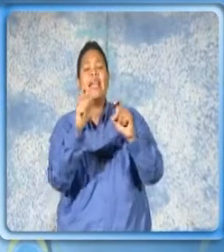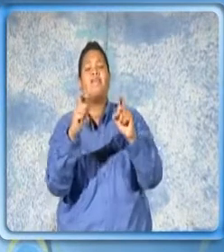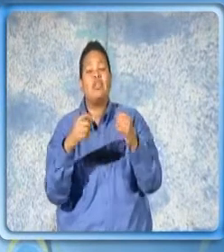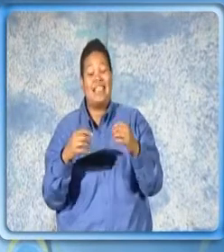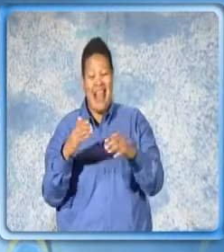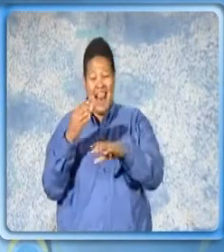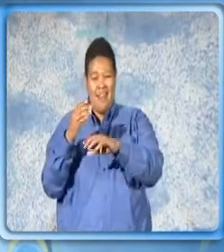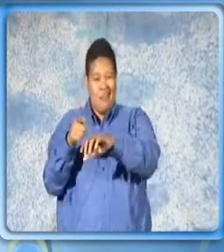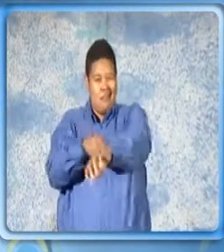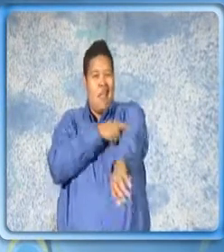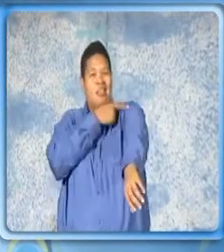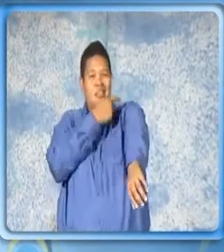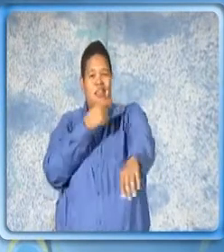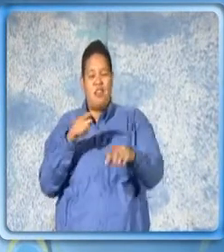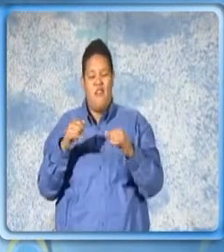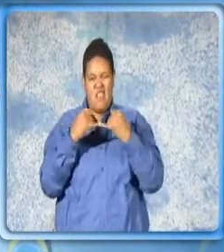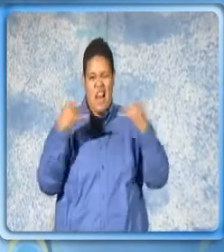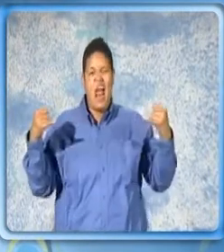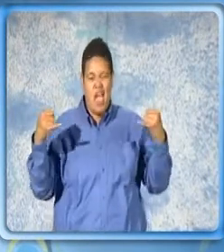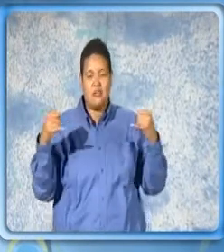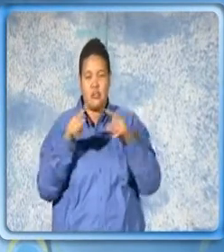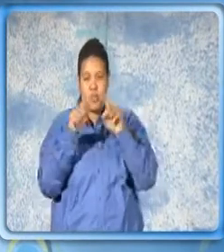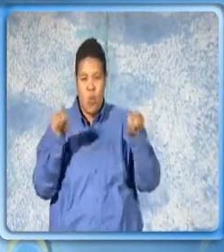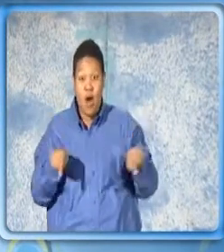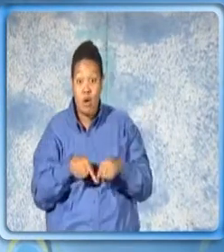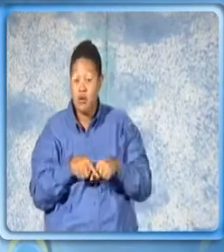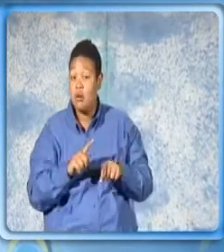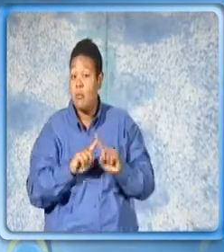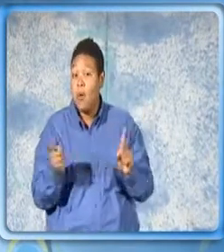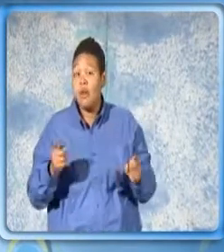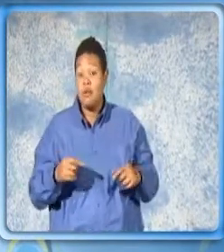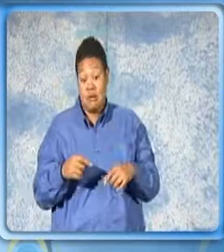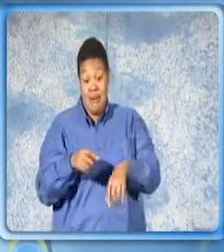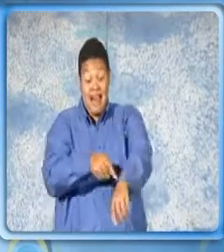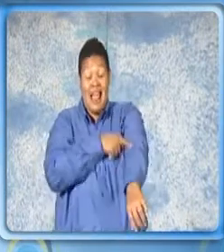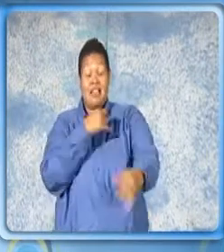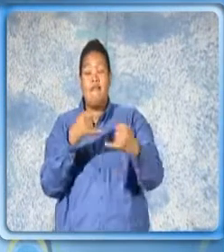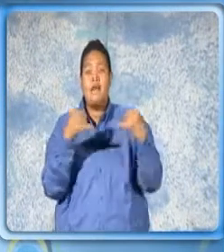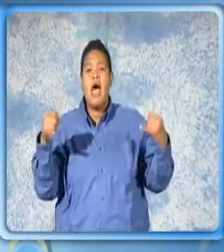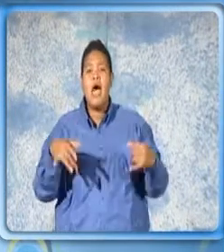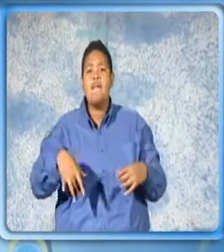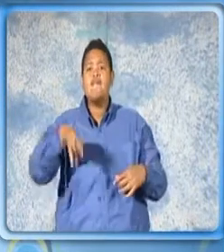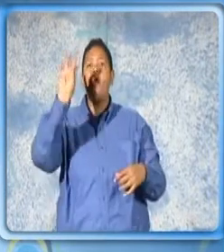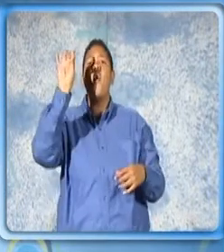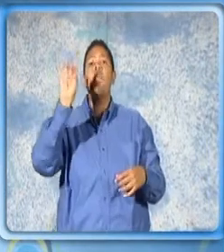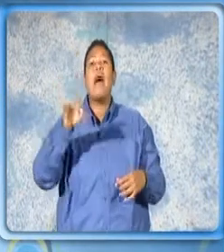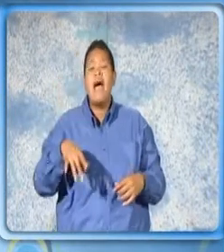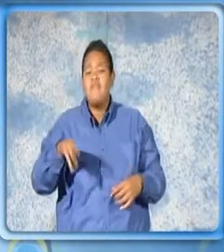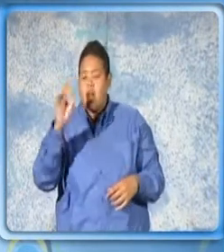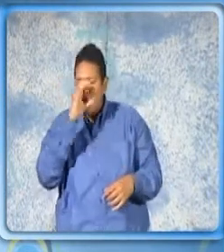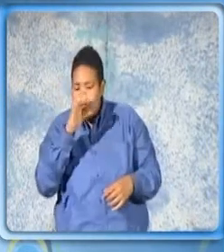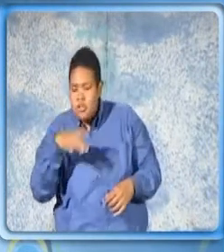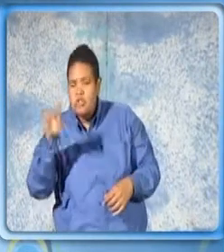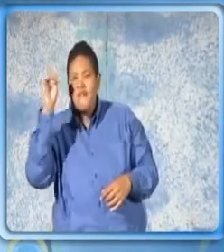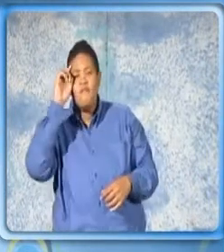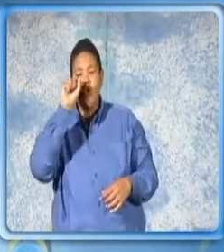line squared. Of course, the length of the line would be found by finally finding the square